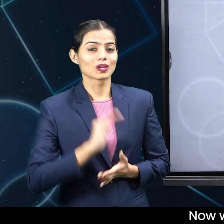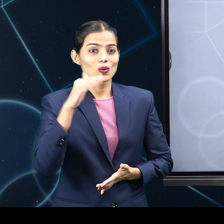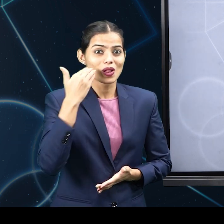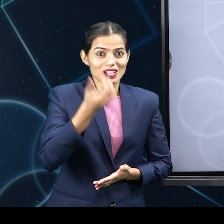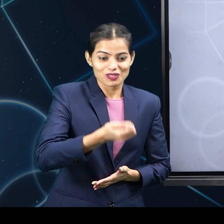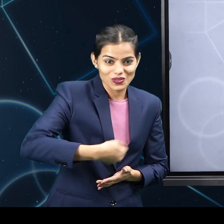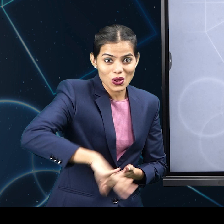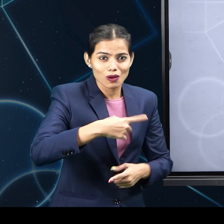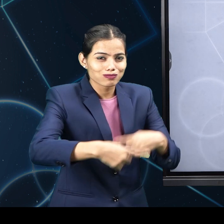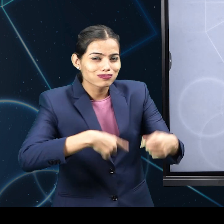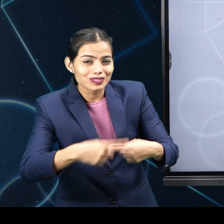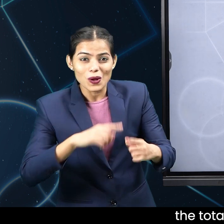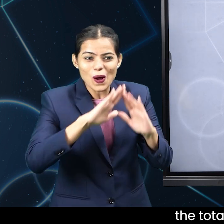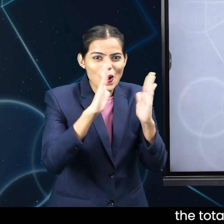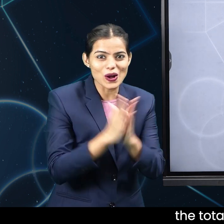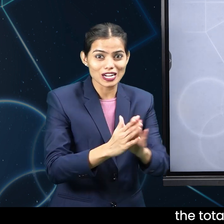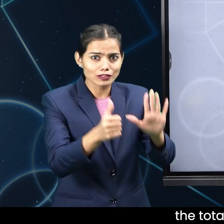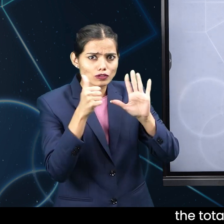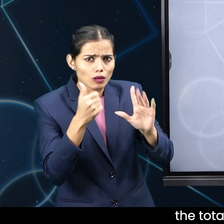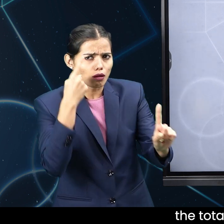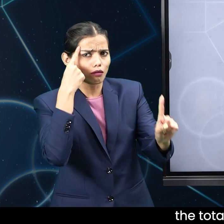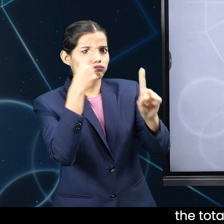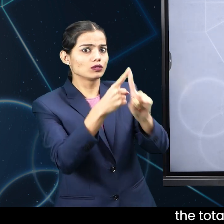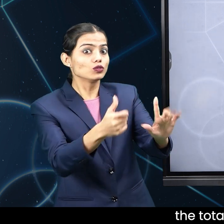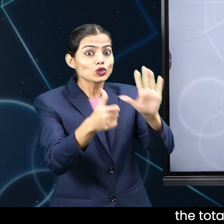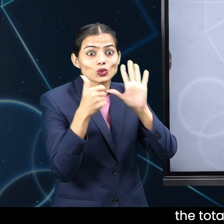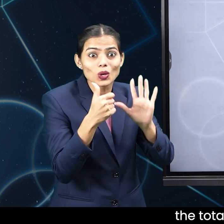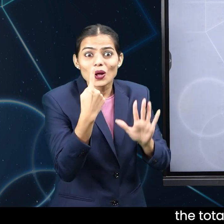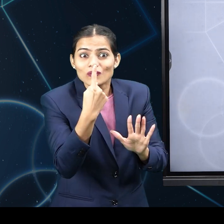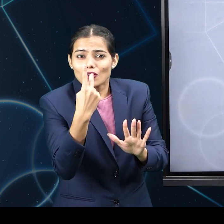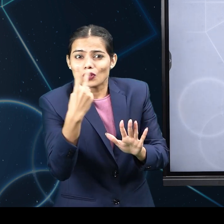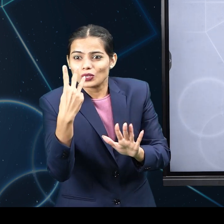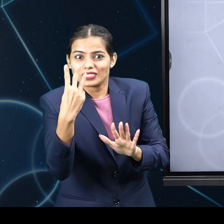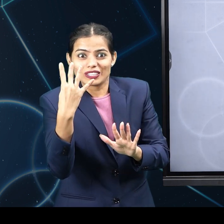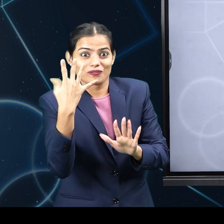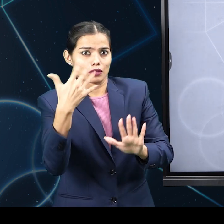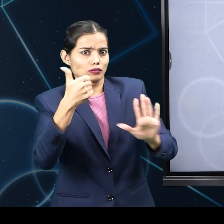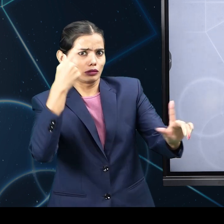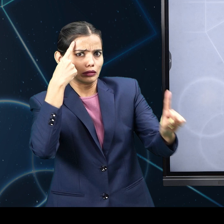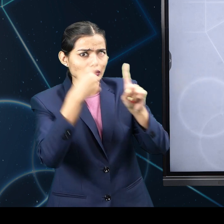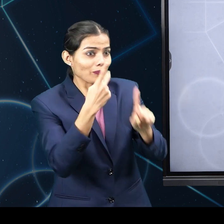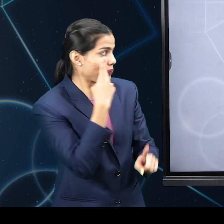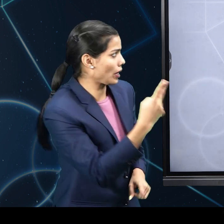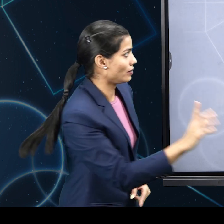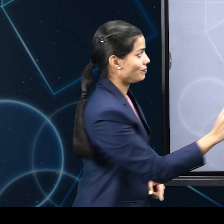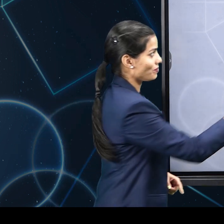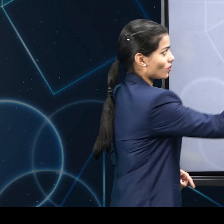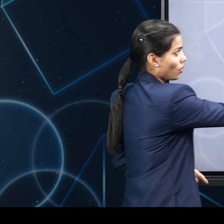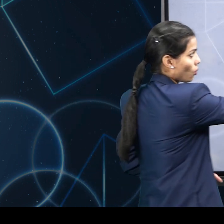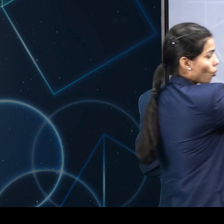When a dice is rolled, the total number of outcomes are 6. Those are 1, 2, 3, 4, 5, 6.